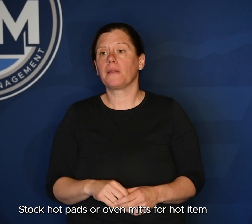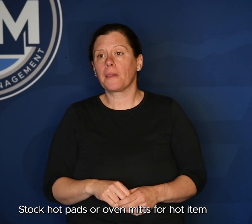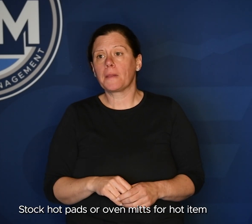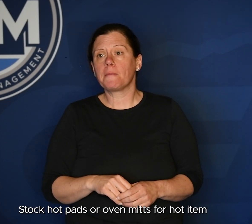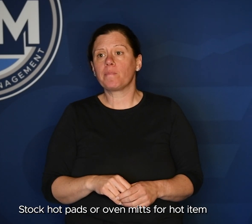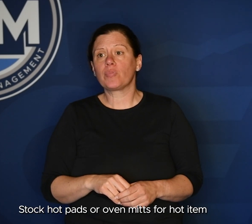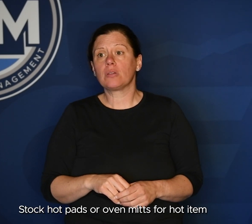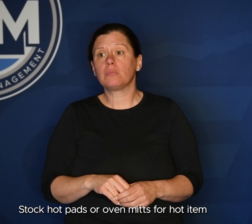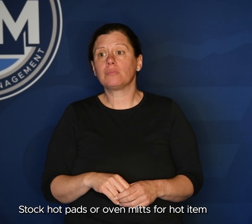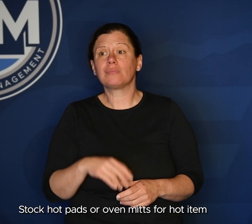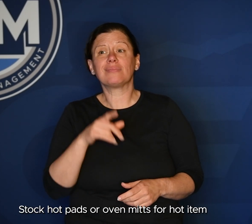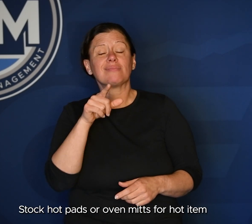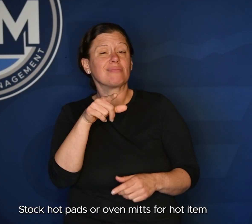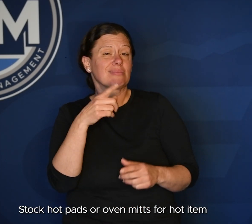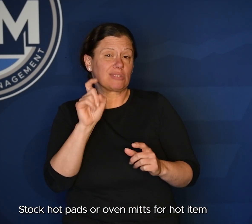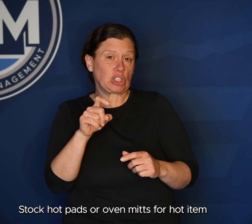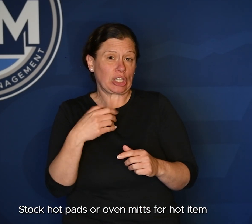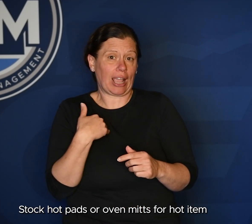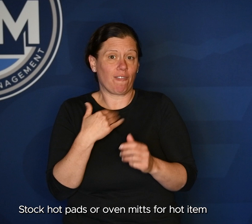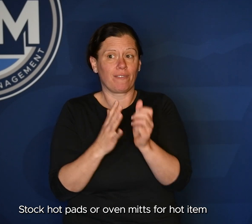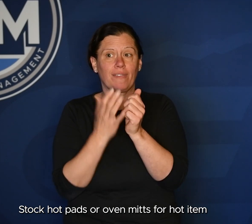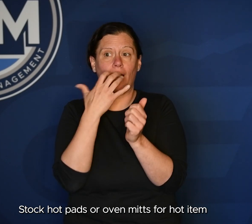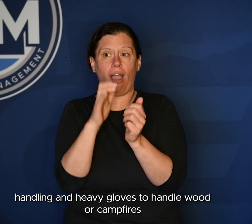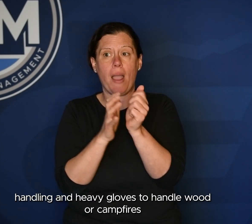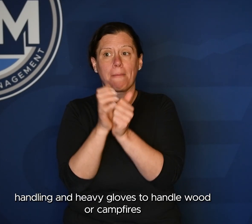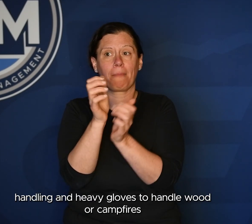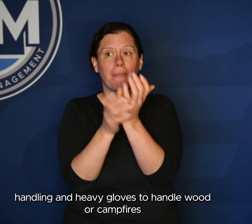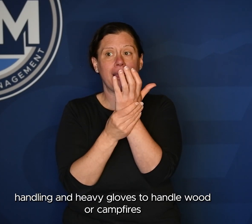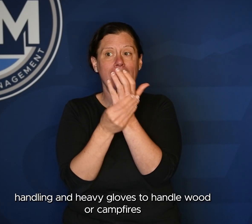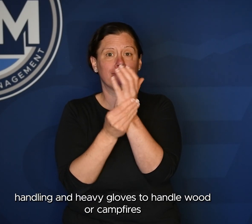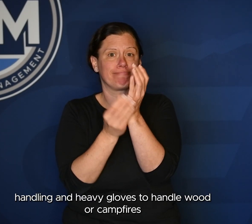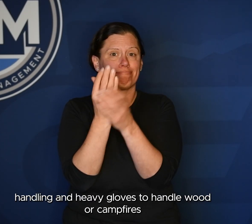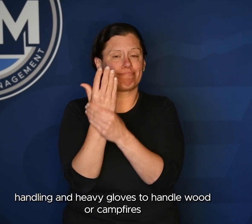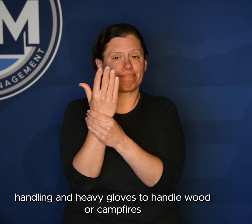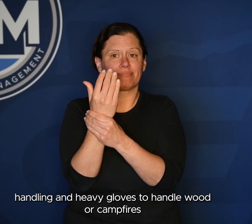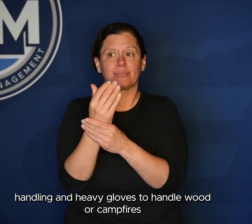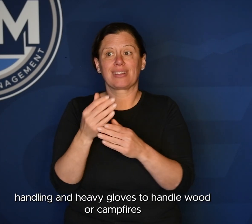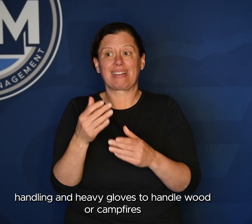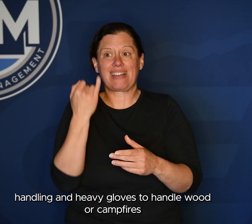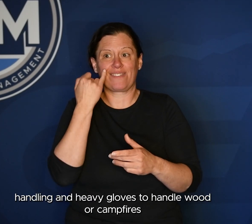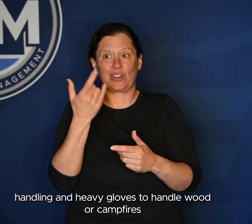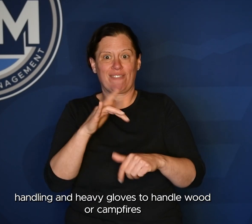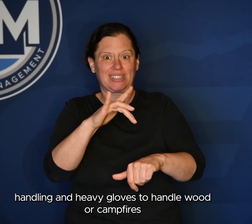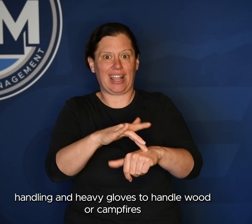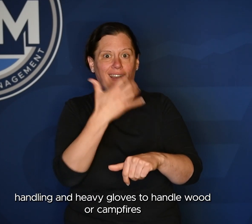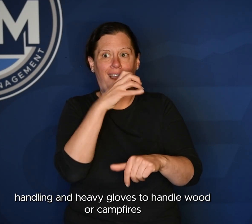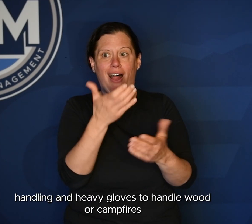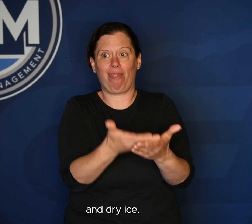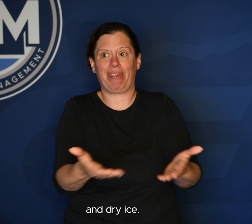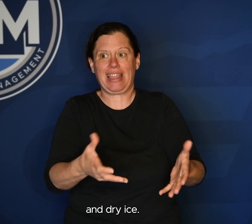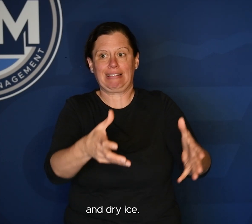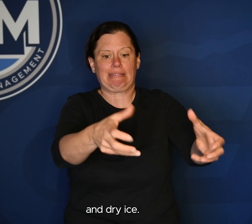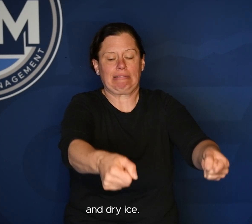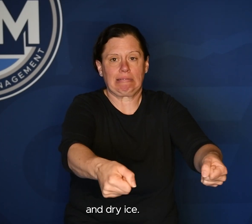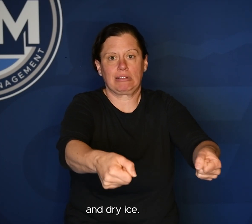Stock hot pads or oven mitts for hot item handling and heavy gloves to handle wood or campfires and dry ice.